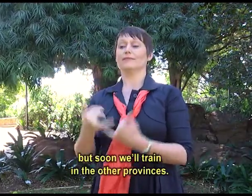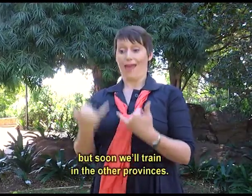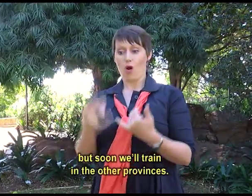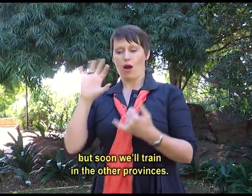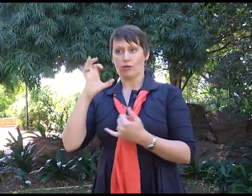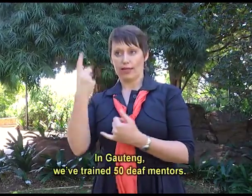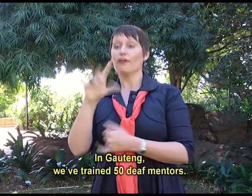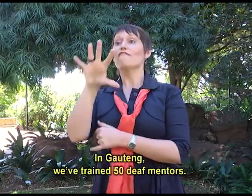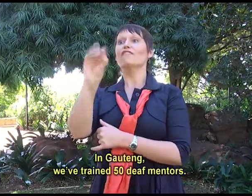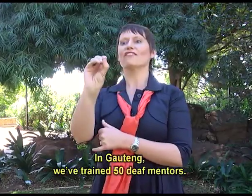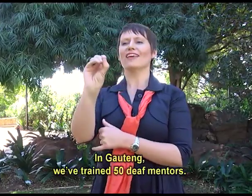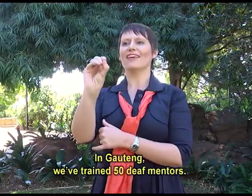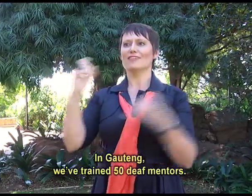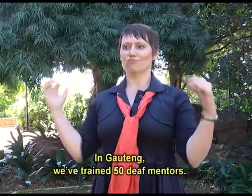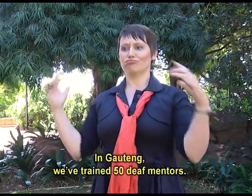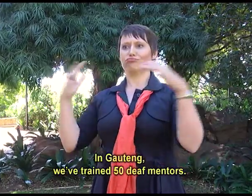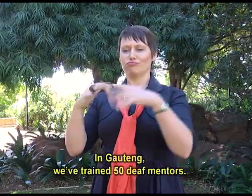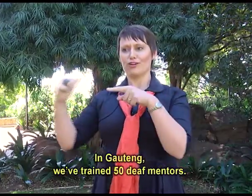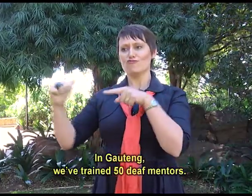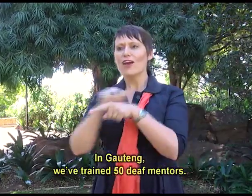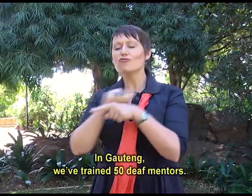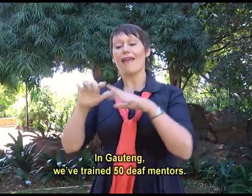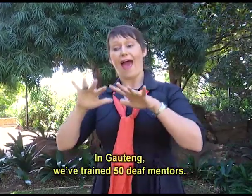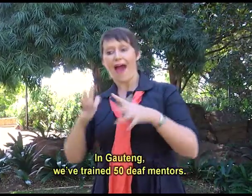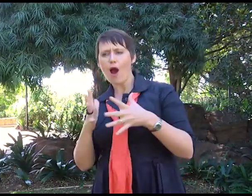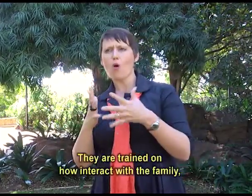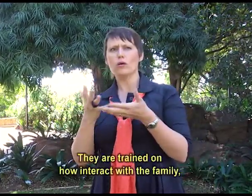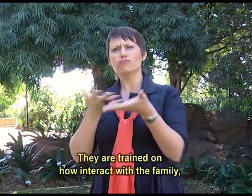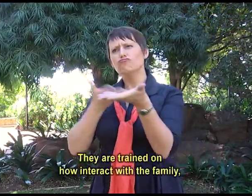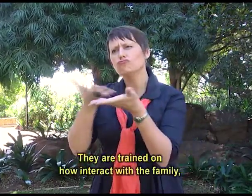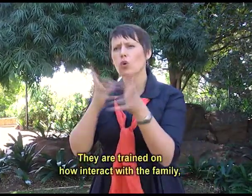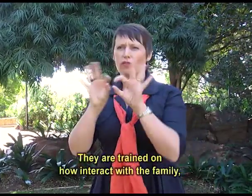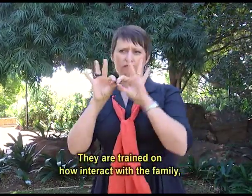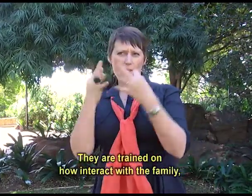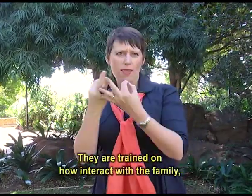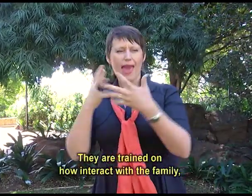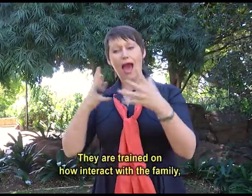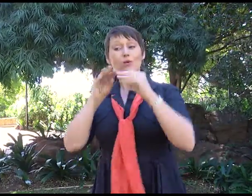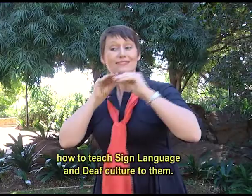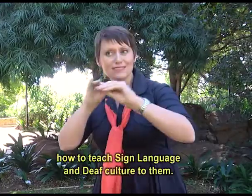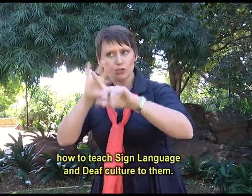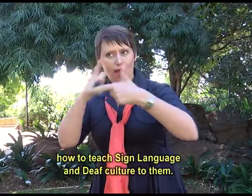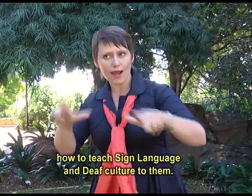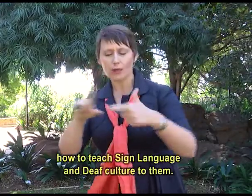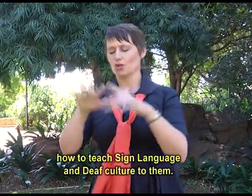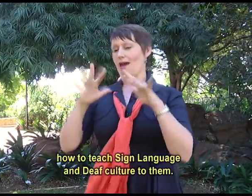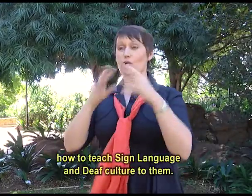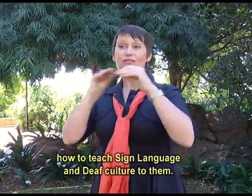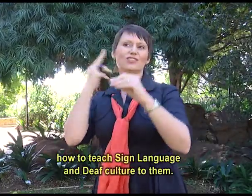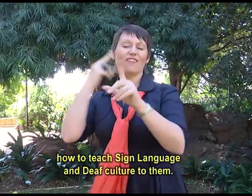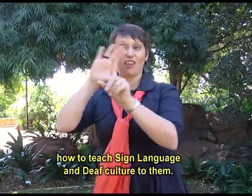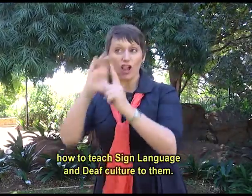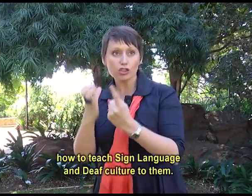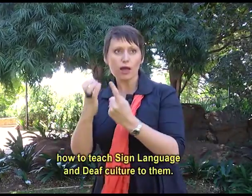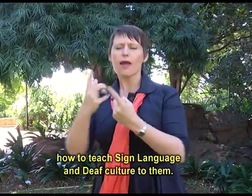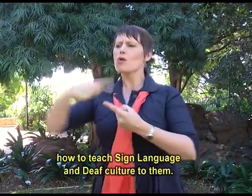other provinces. In Gauteng, we've trained 50 deaf mentors. They trained on how to interact with the family, how to teach sign language and